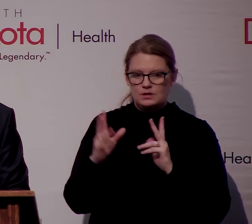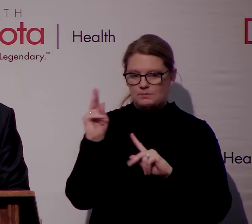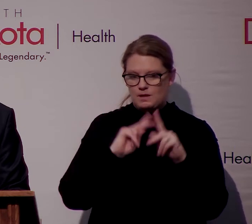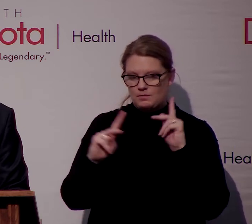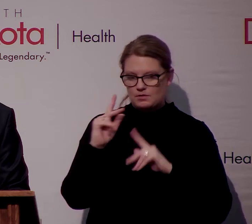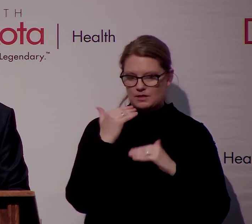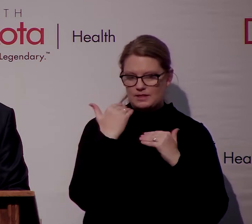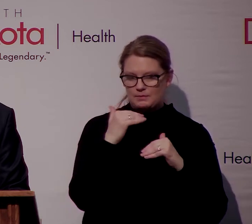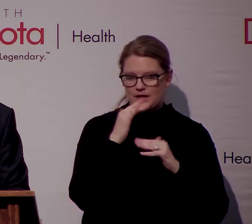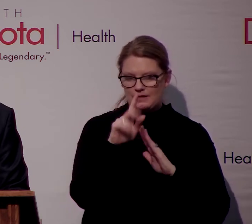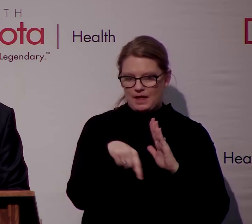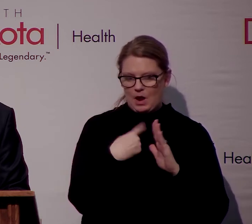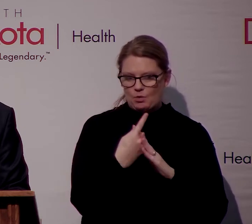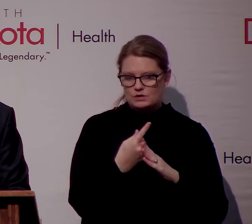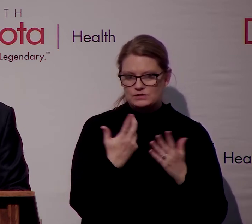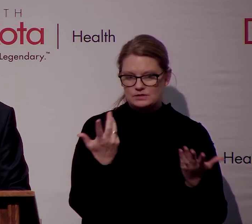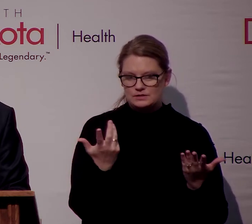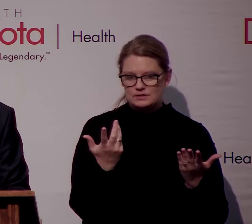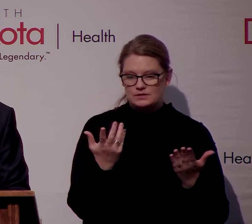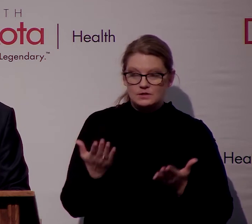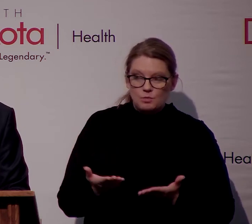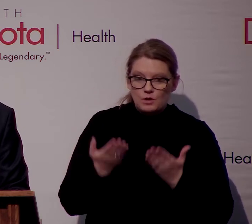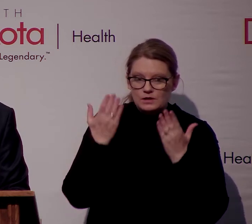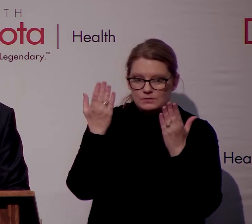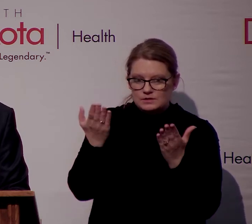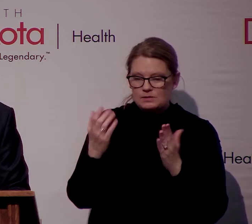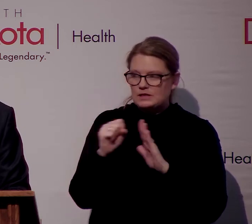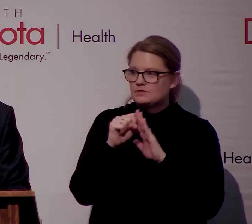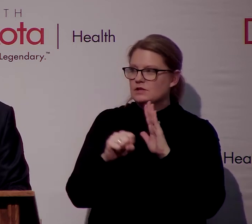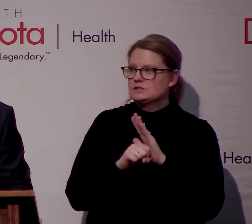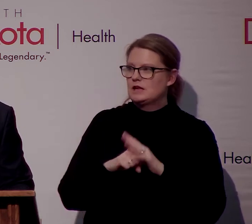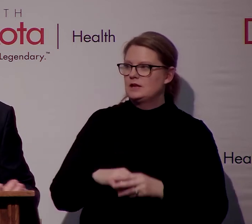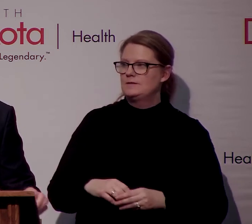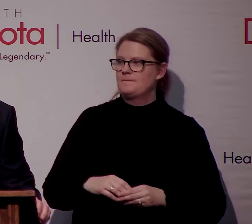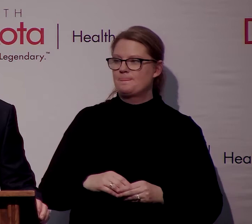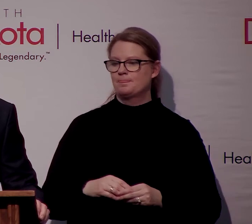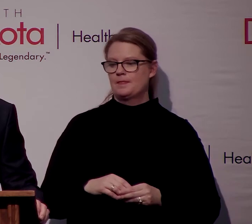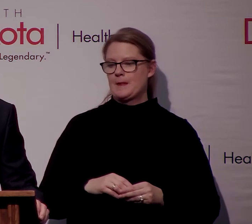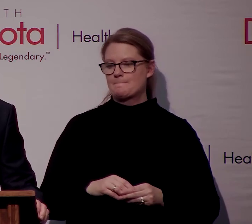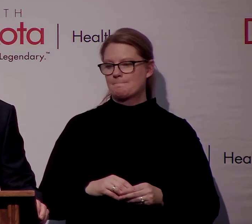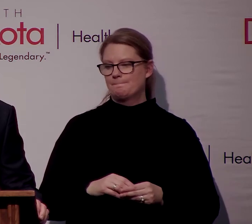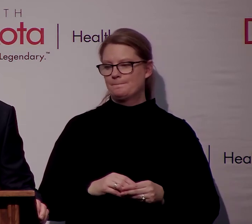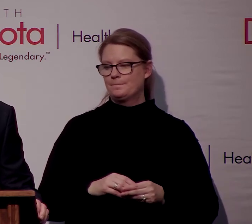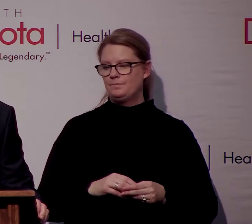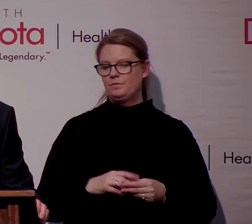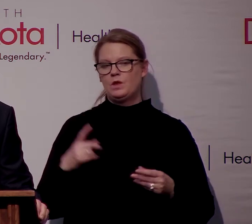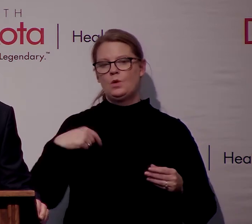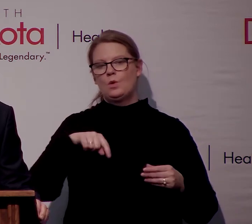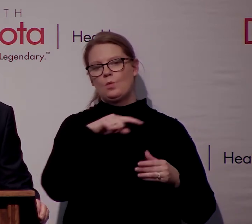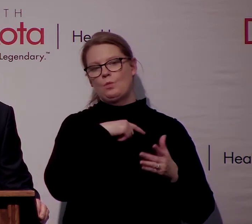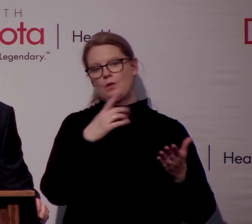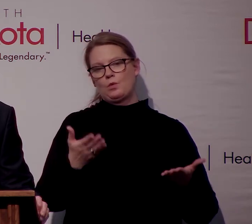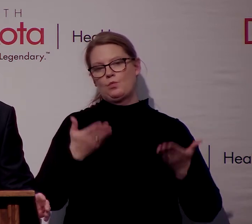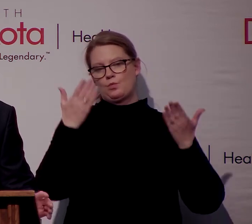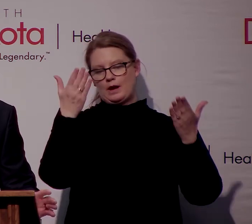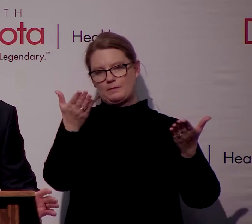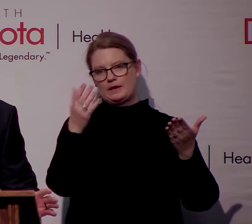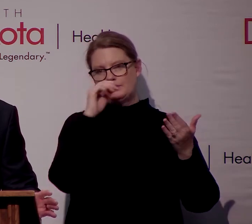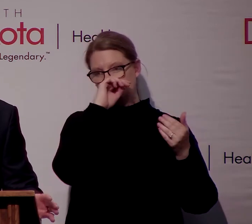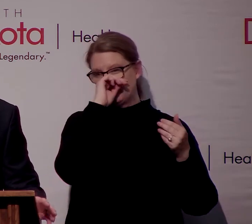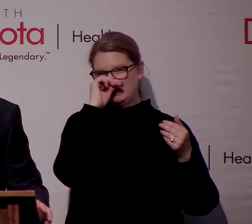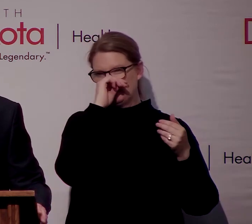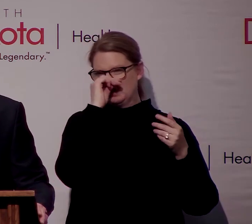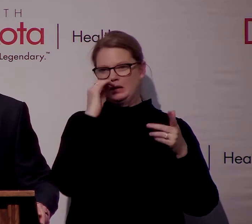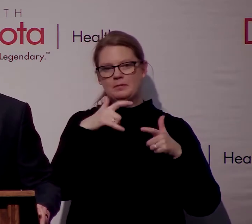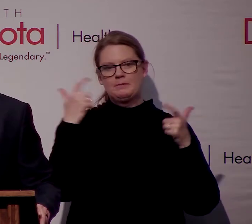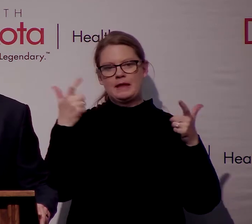limiting the hours. Is there a recommendation from the state? We're recommending that from a